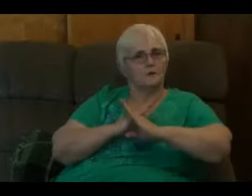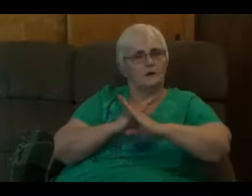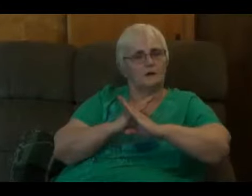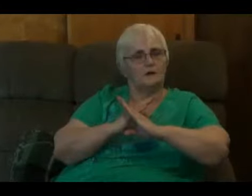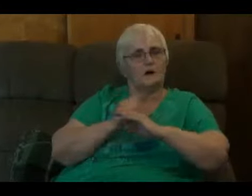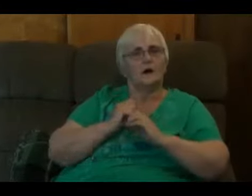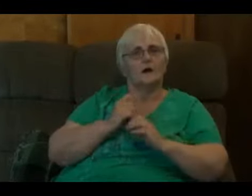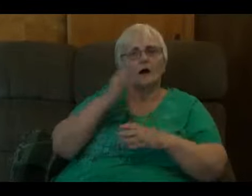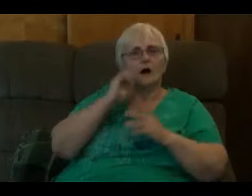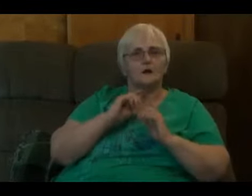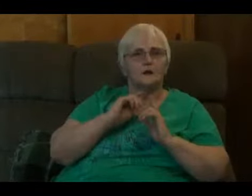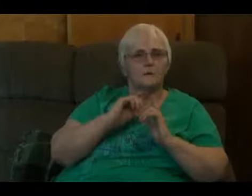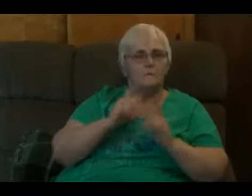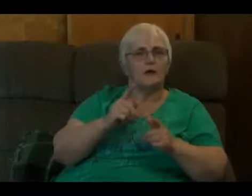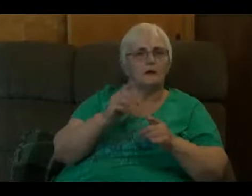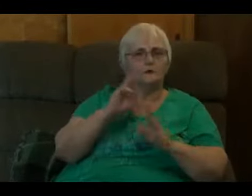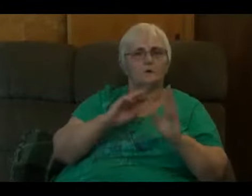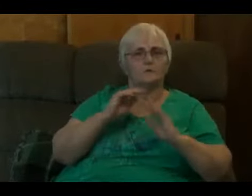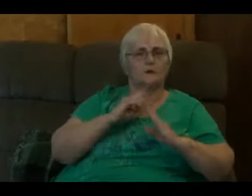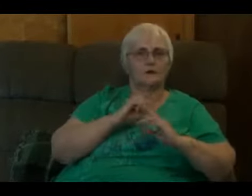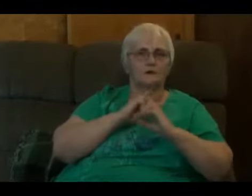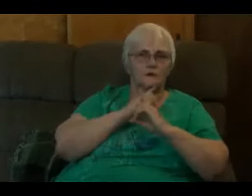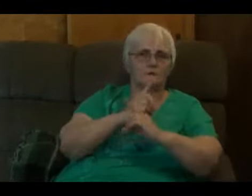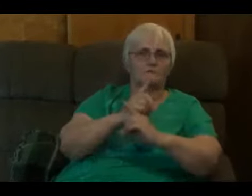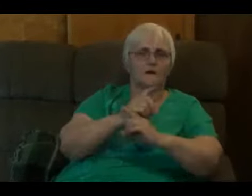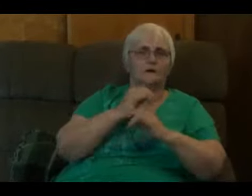His people to protect and defend innocent human life.